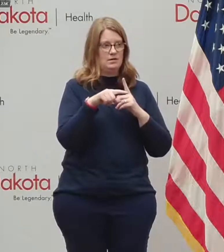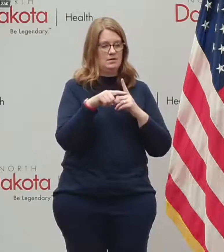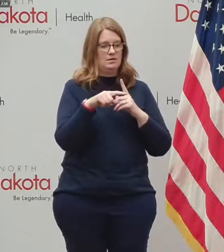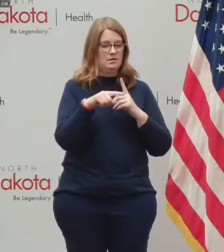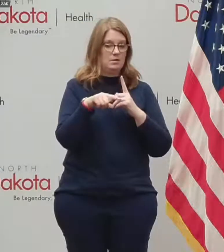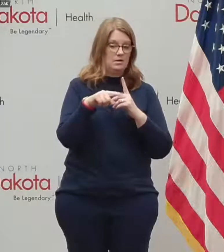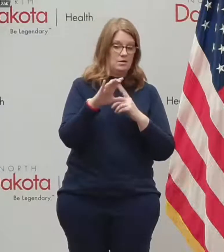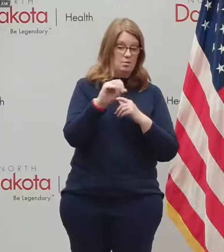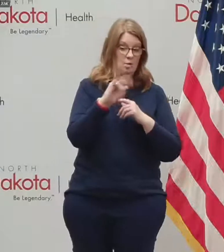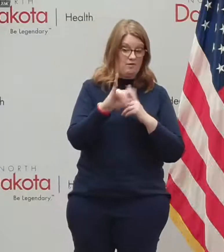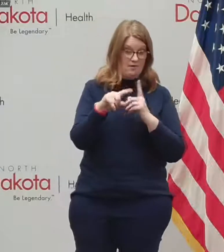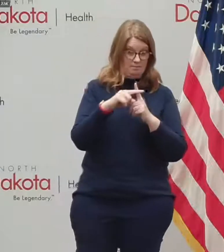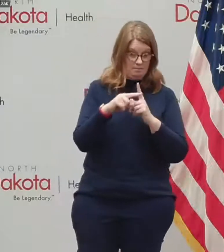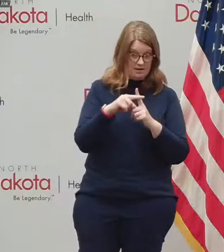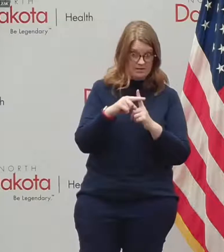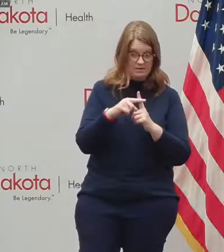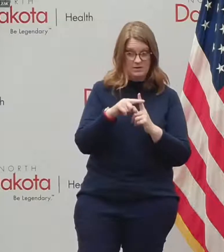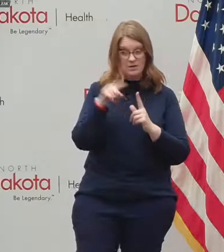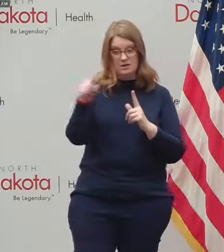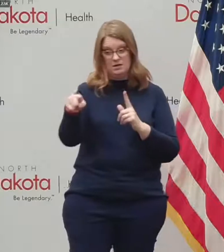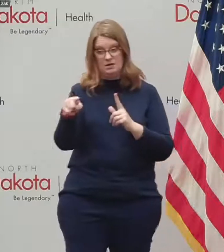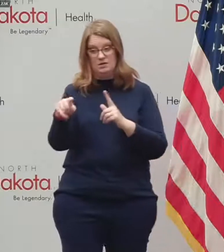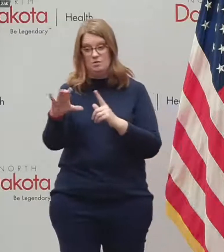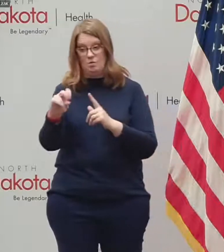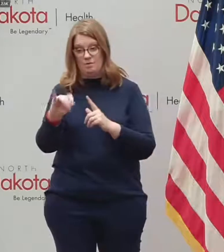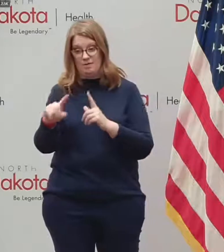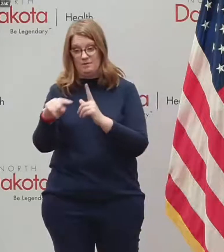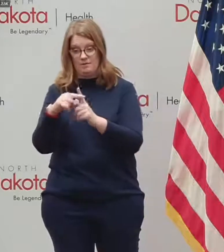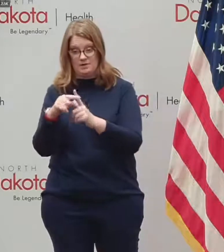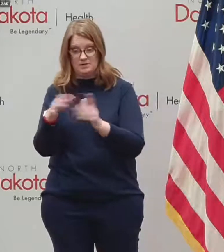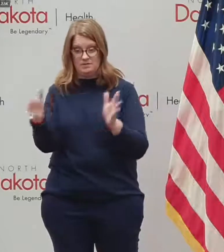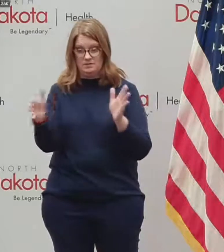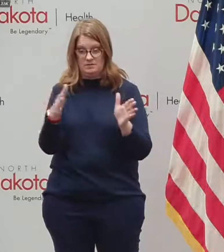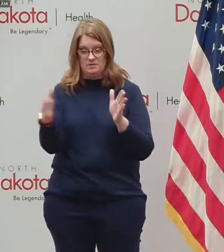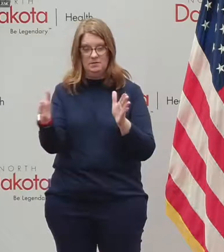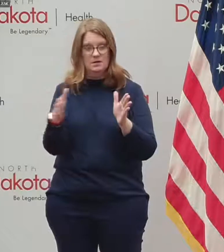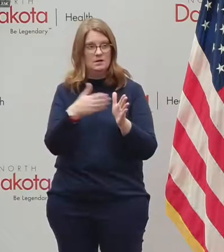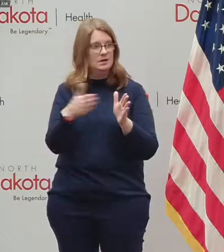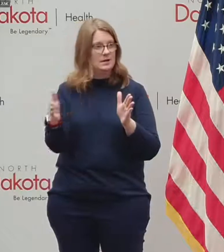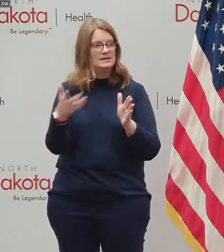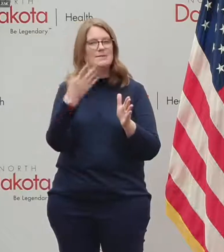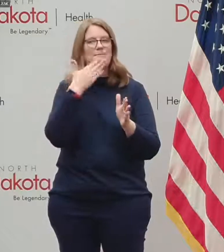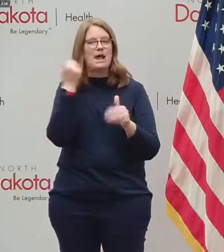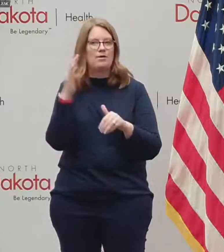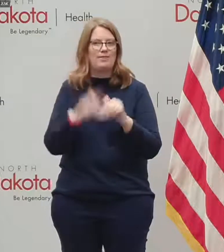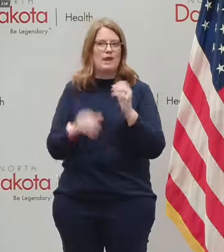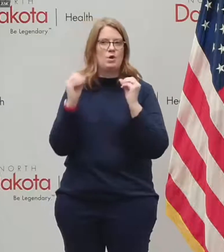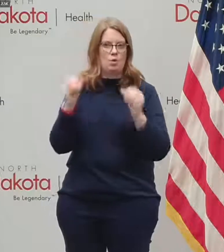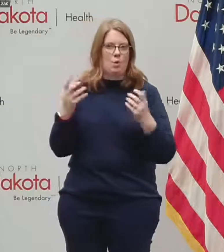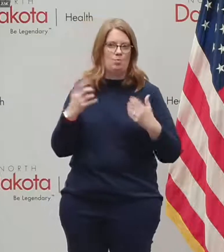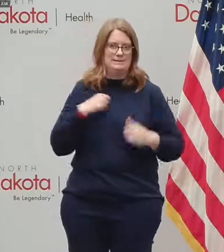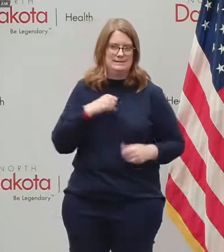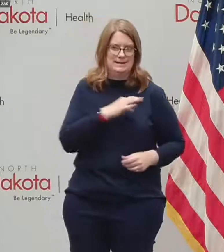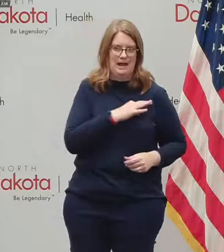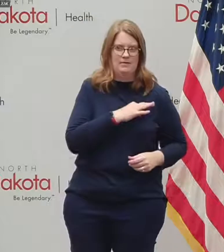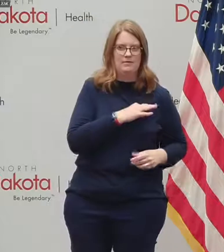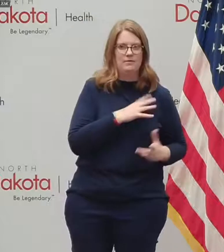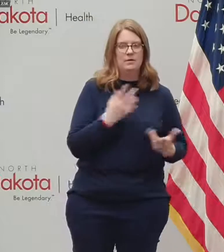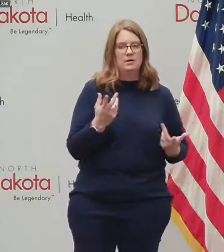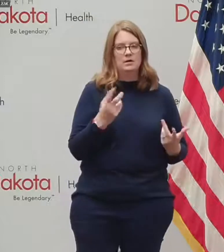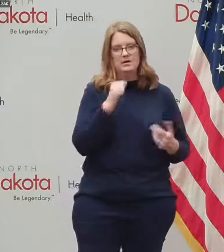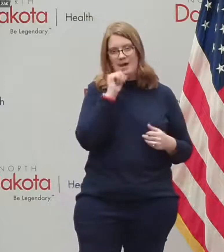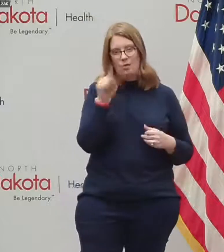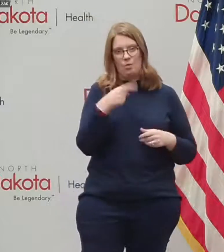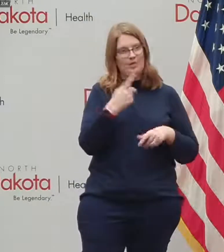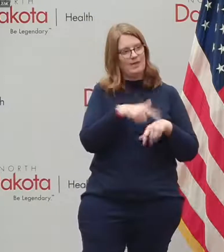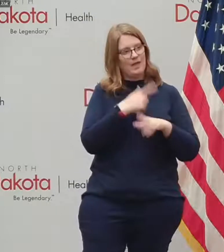COVID positive unit far exceeds the risk of not actually having healthcare staff, not only in long-term care, but also